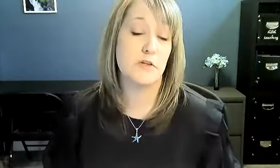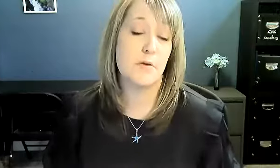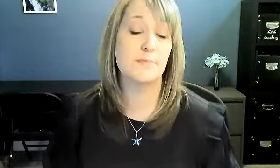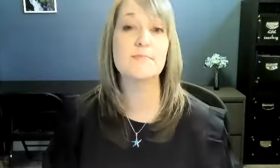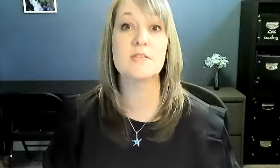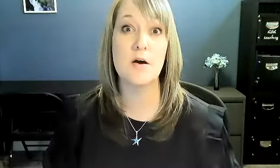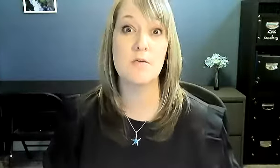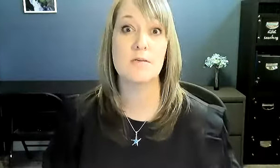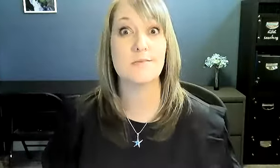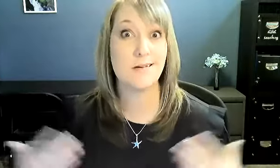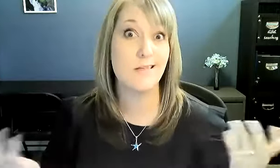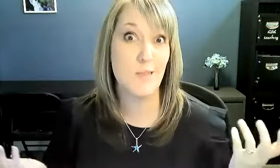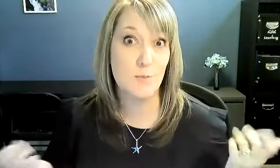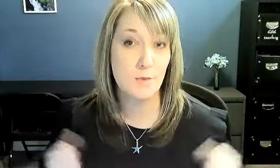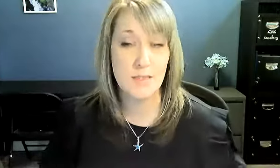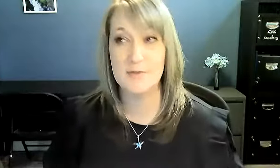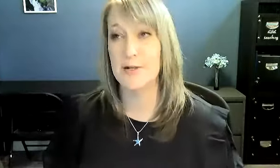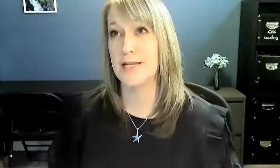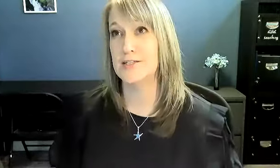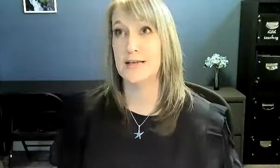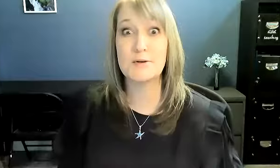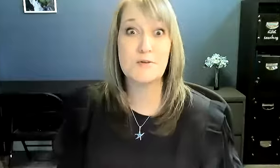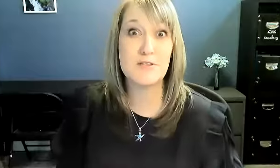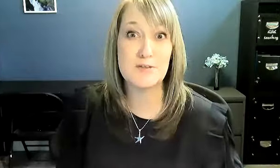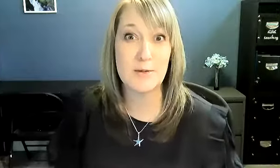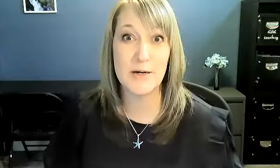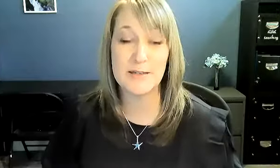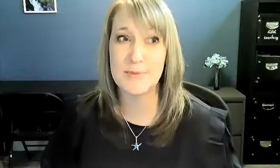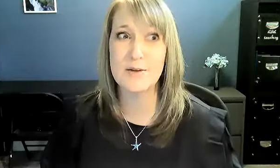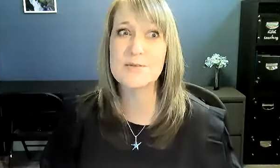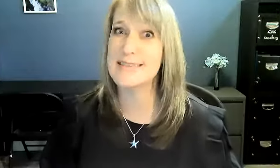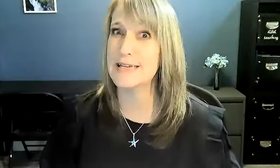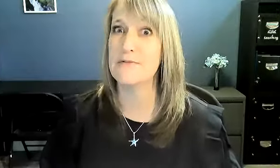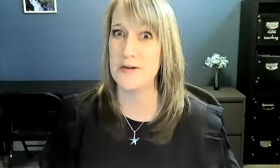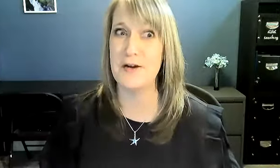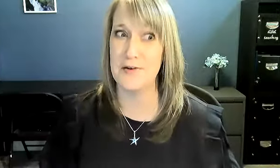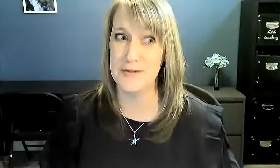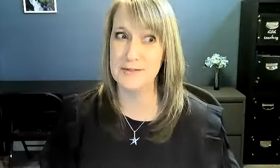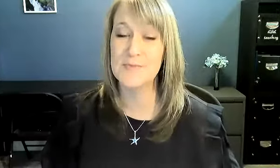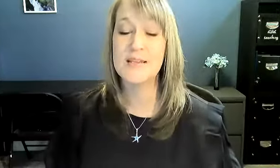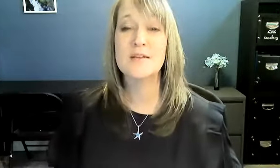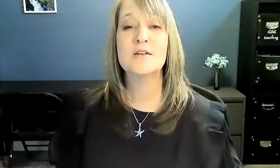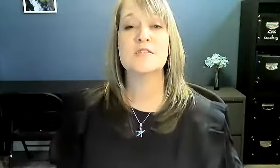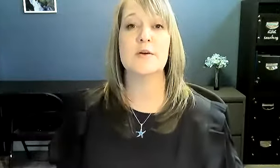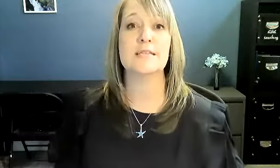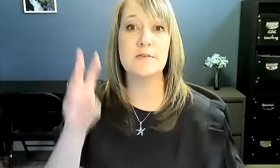Dakota. So that's why I call it the Midwest variation. I don't know if it's used anywhere else, but I don't see it very often. So instead of